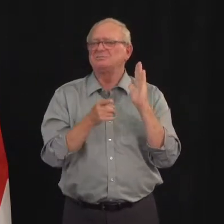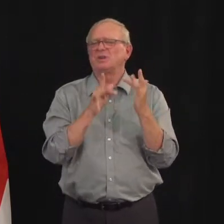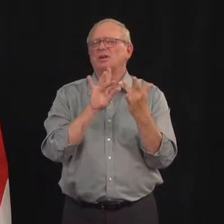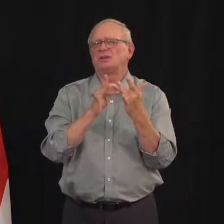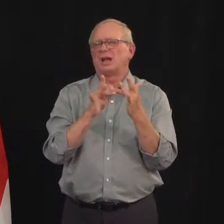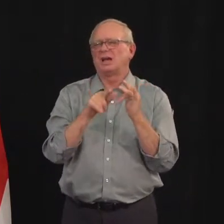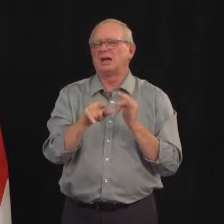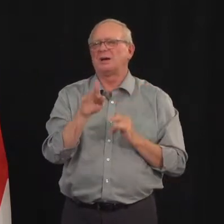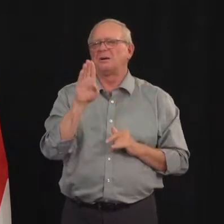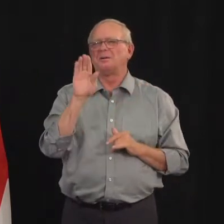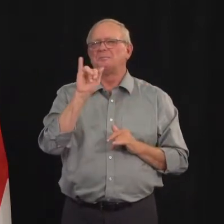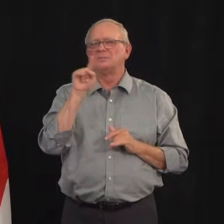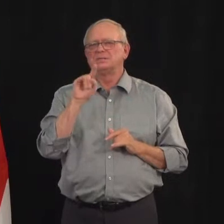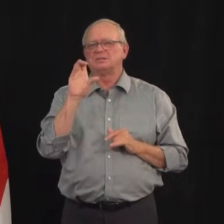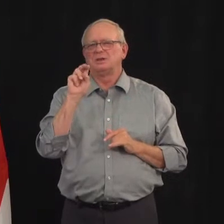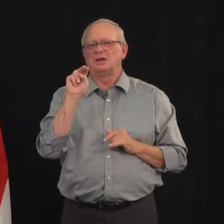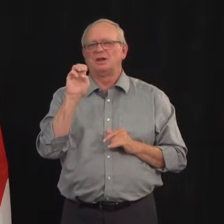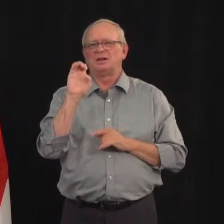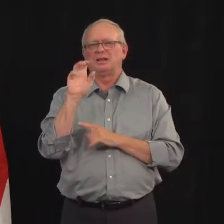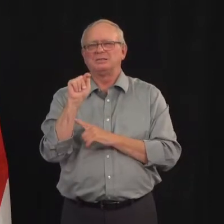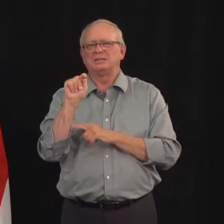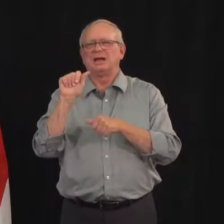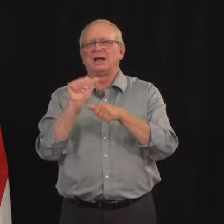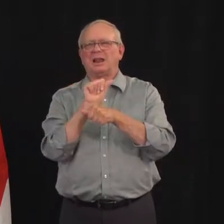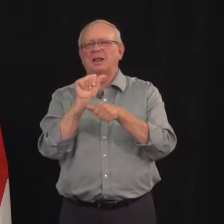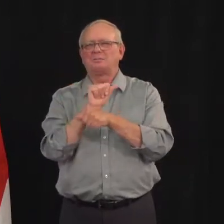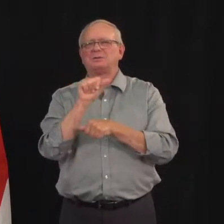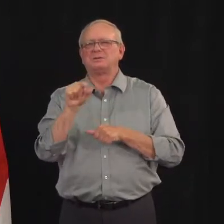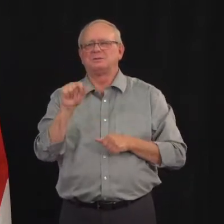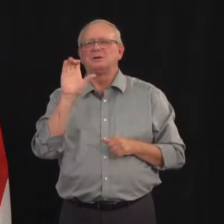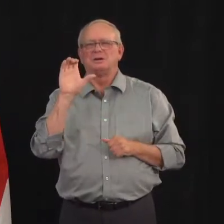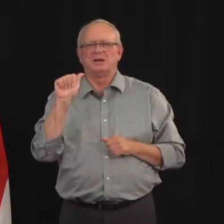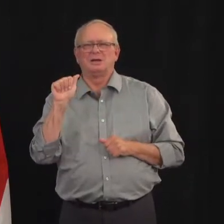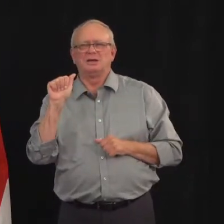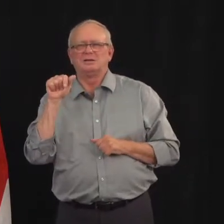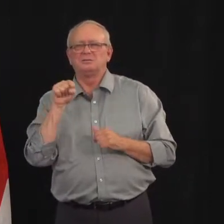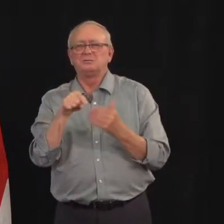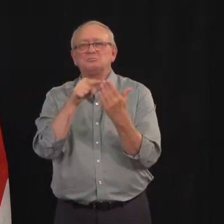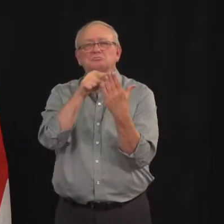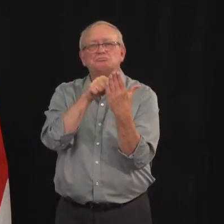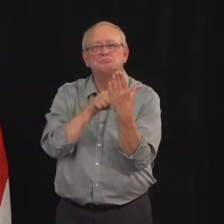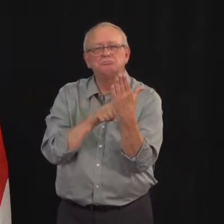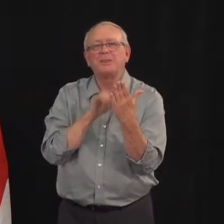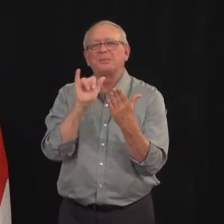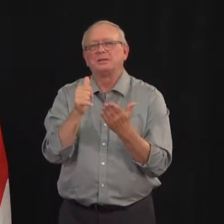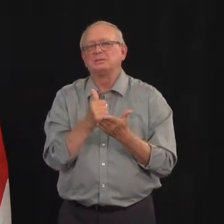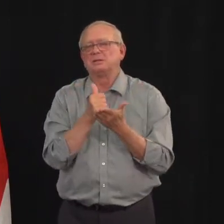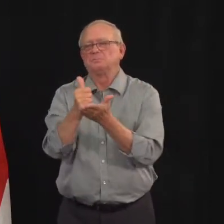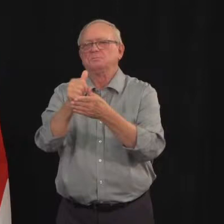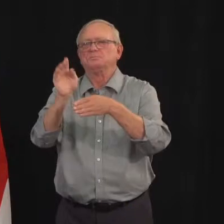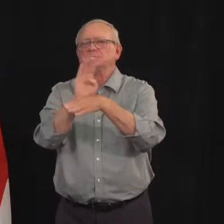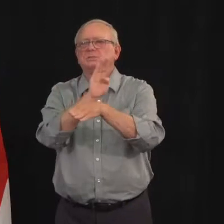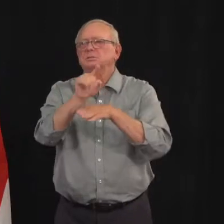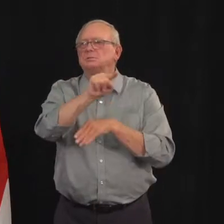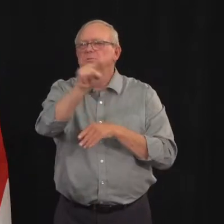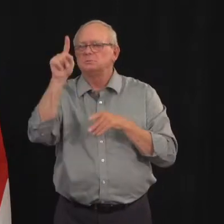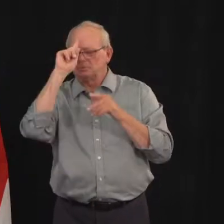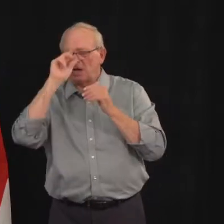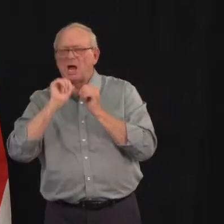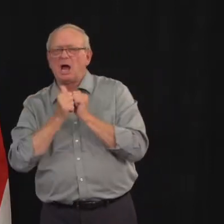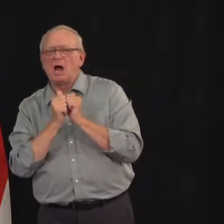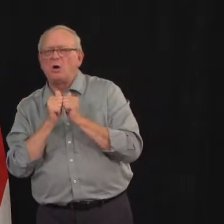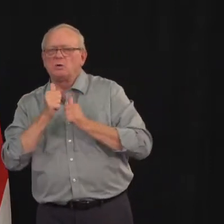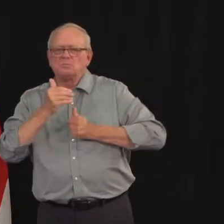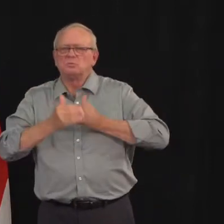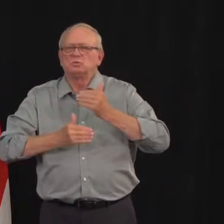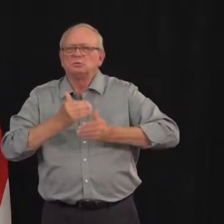website outline how businesses can stay open while taking measures to prevent the spread of disease. And what we are doing